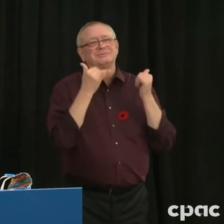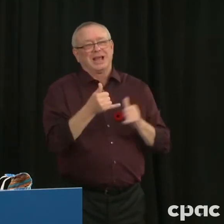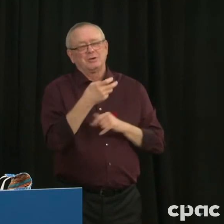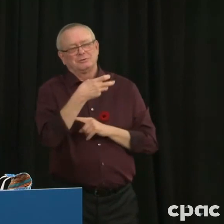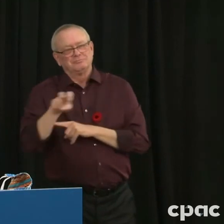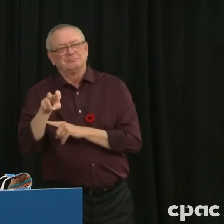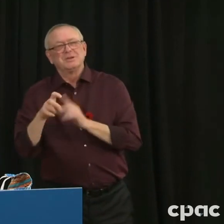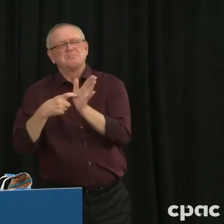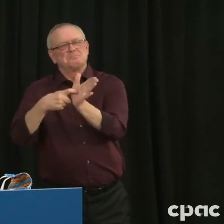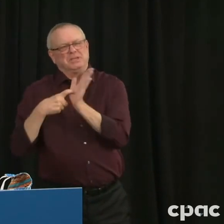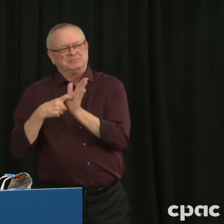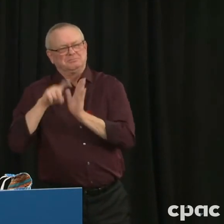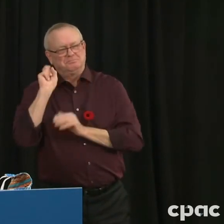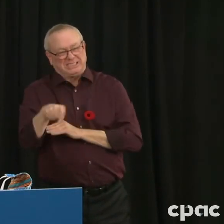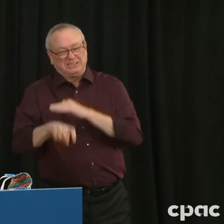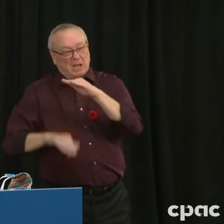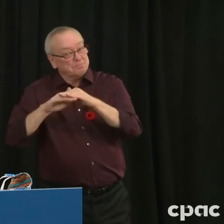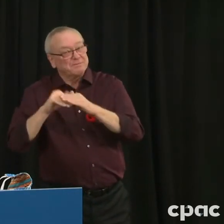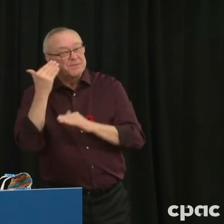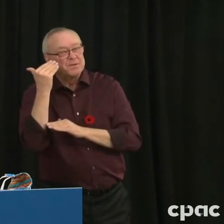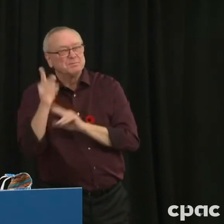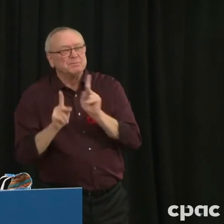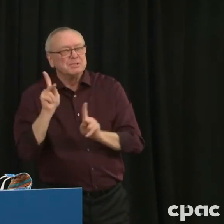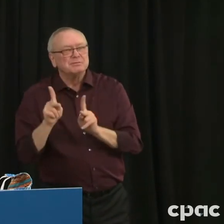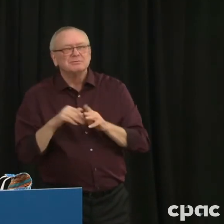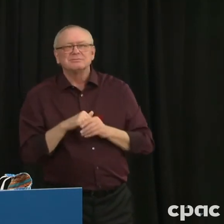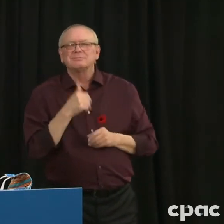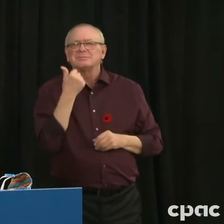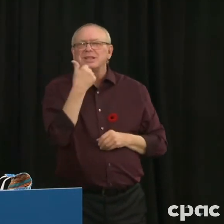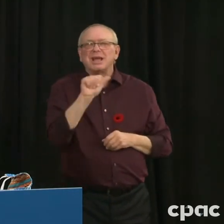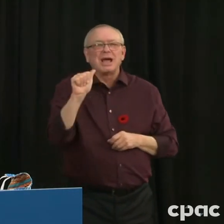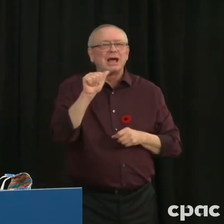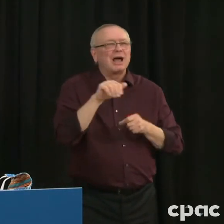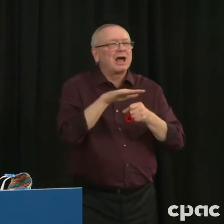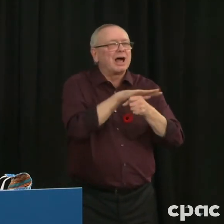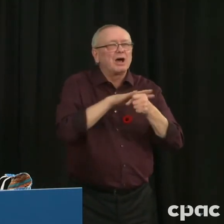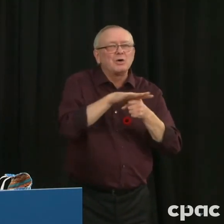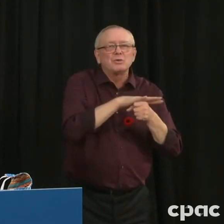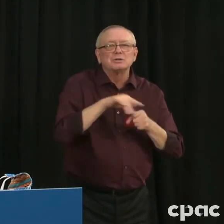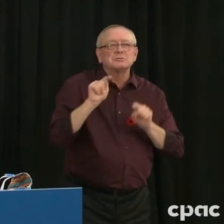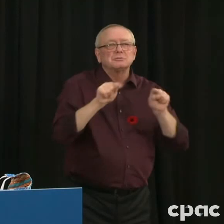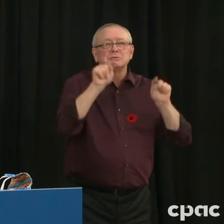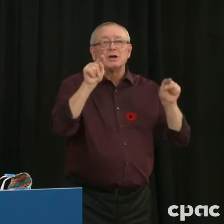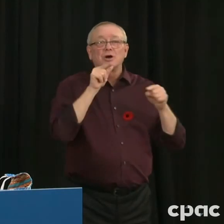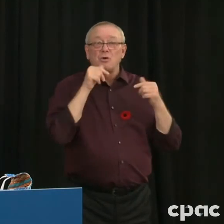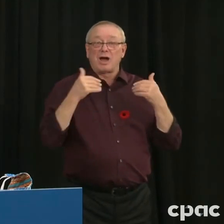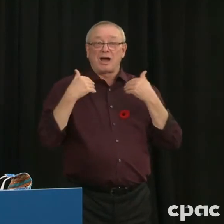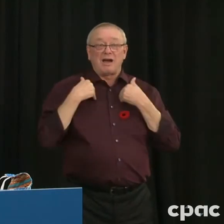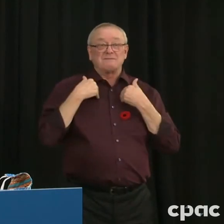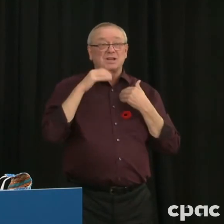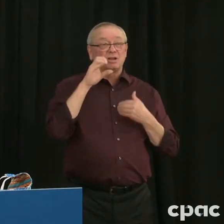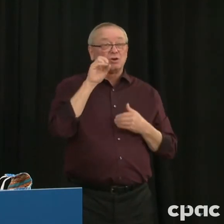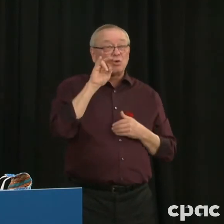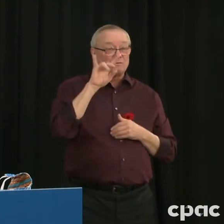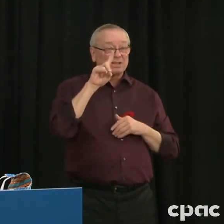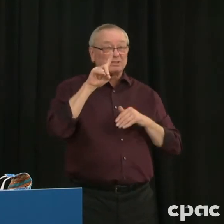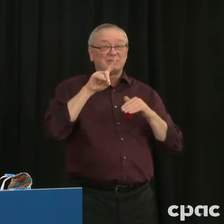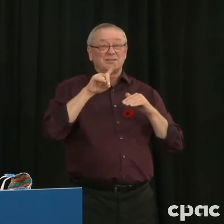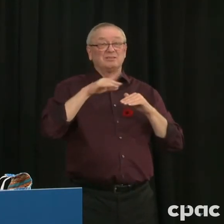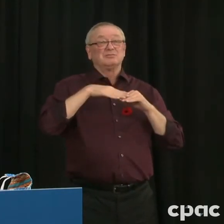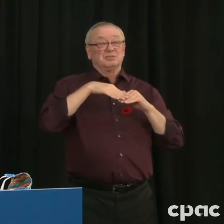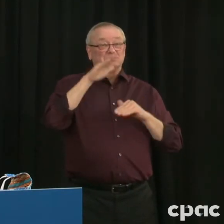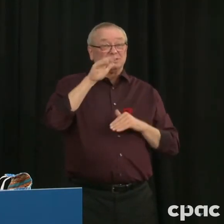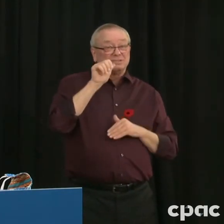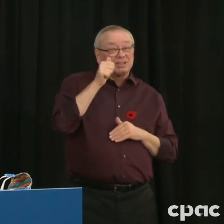has has hit that threshold. With respect to consideration of other mandatory measures, again, we are looking at